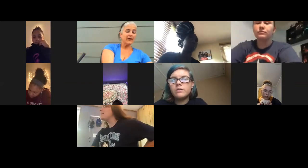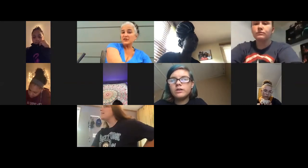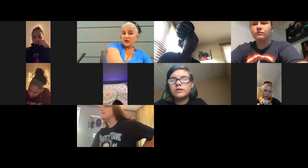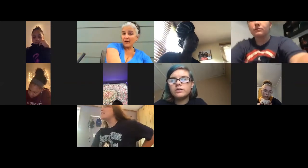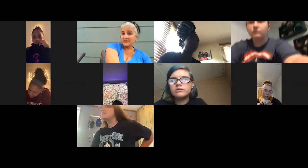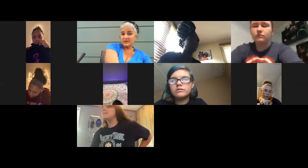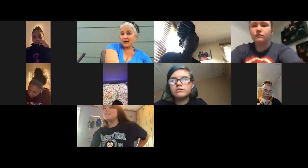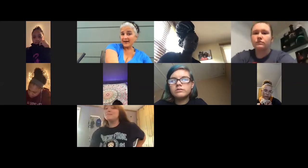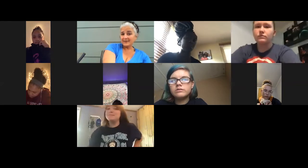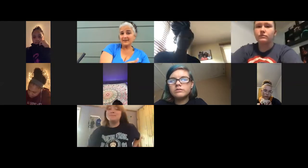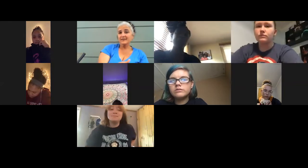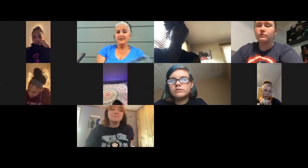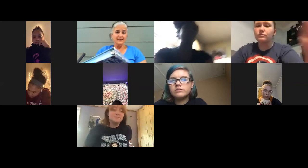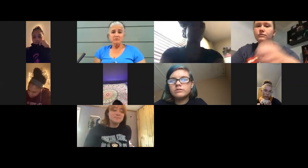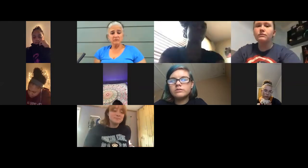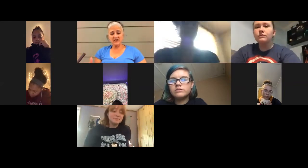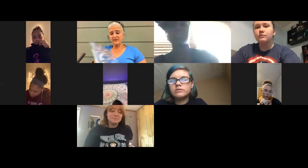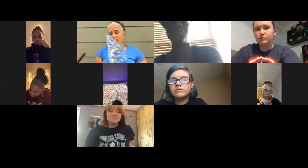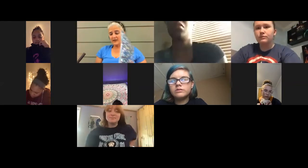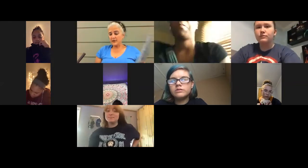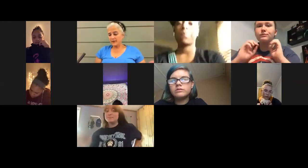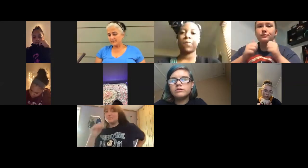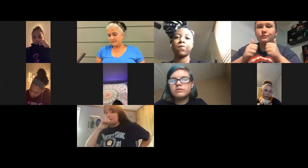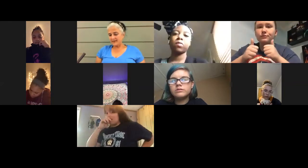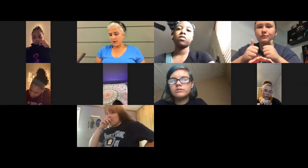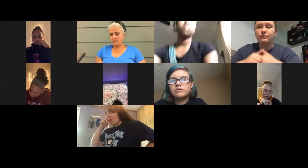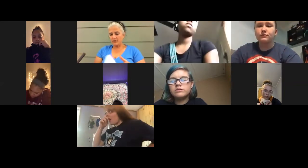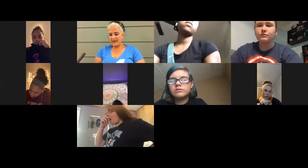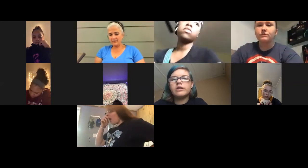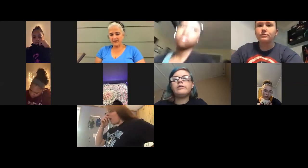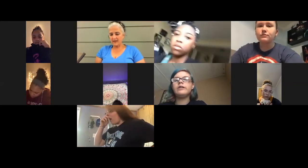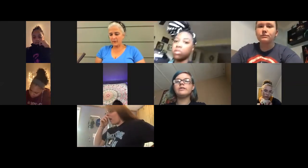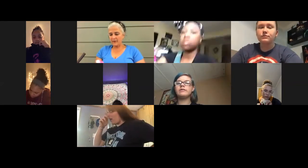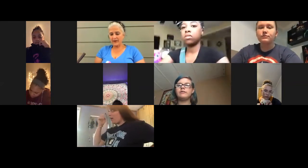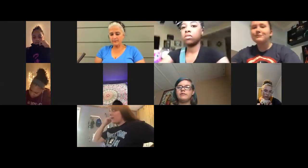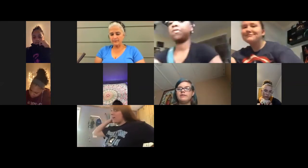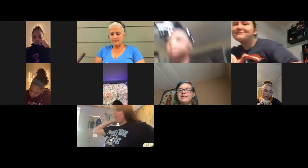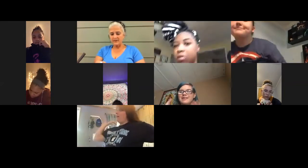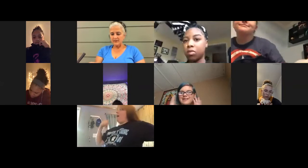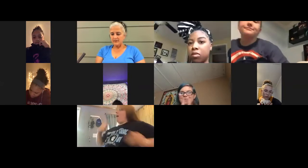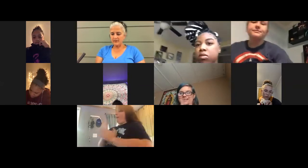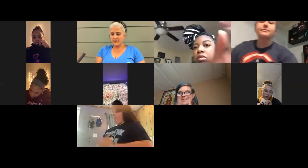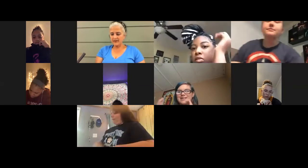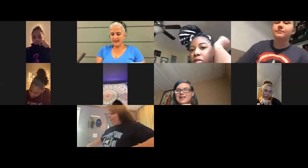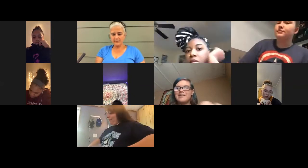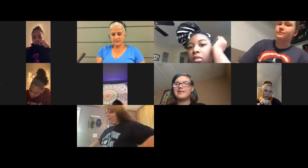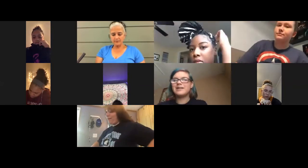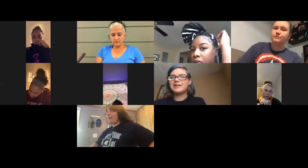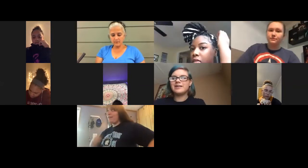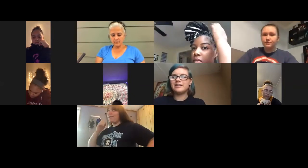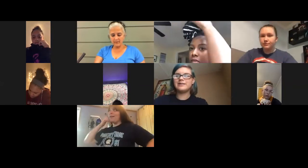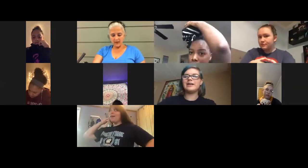my stuff. I'm just going to call out some signs and see if y'all can do them. That's always more fun than the other way around. So give me a